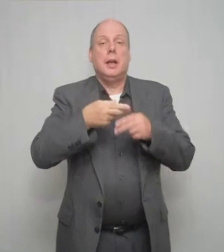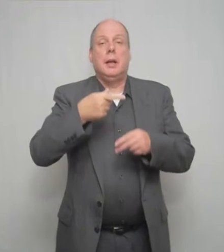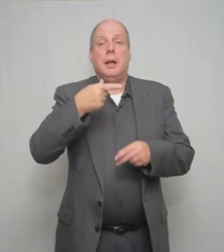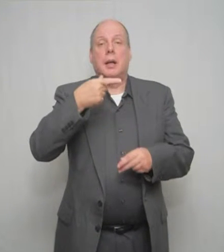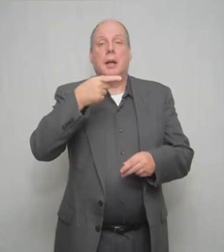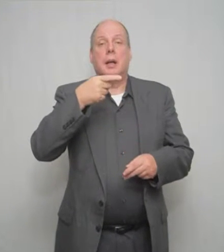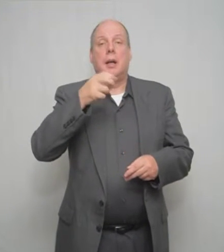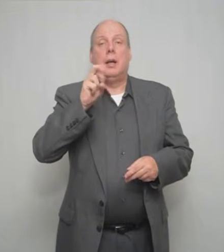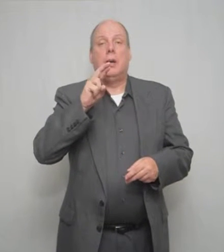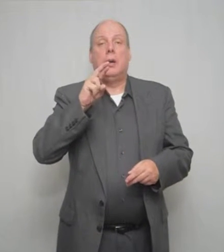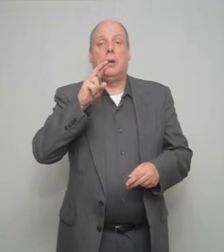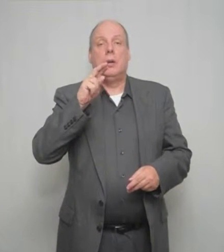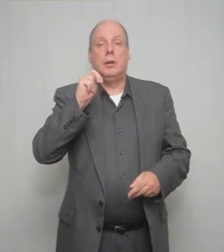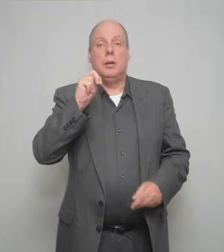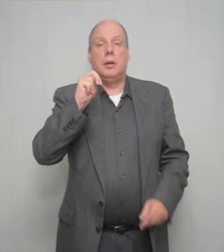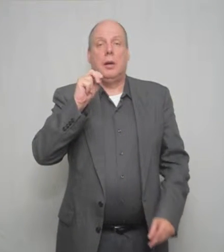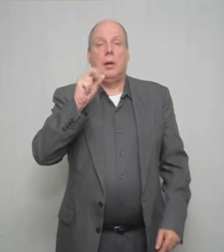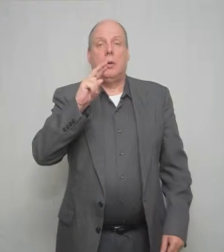His name is Hernaro.